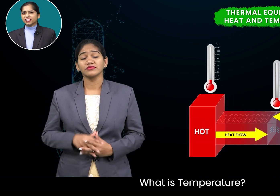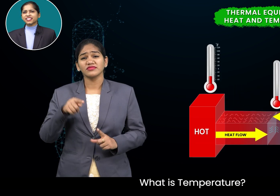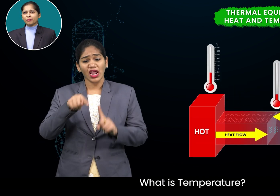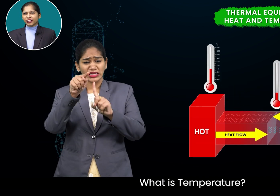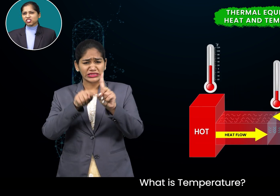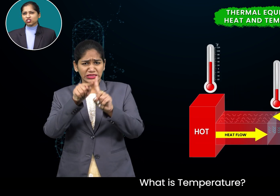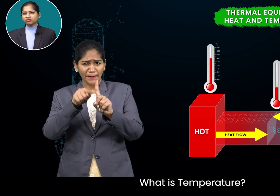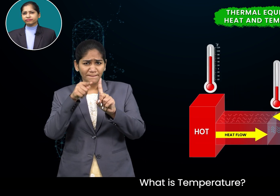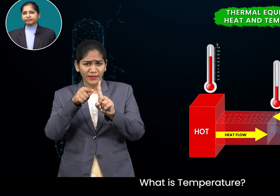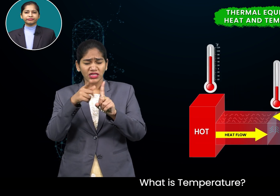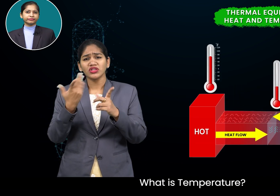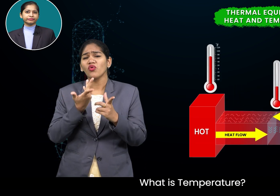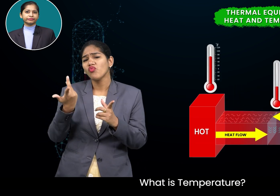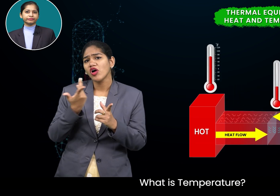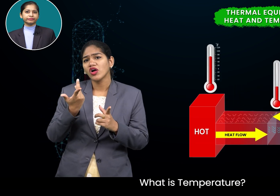What is temperature?